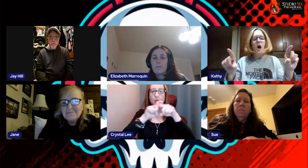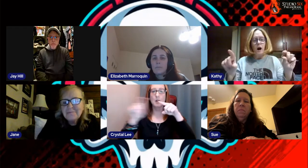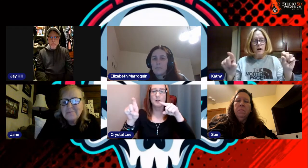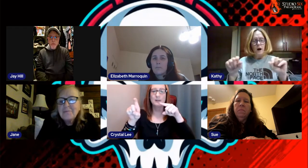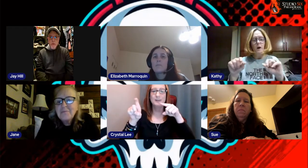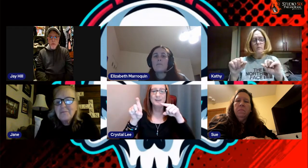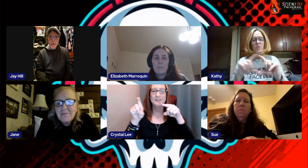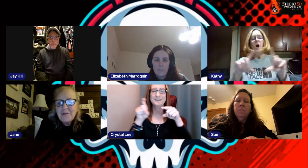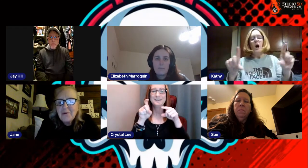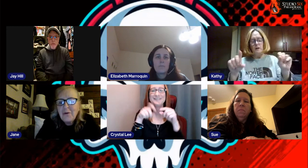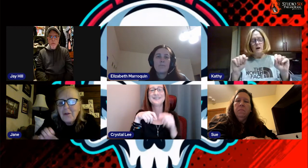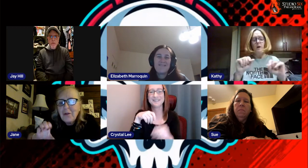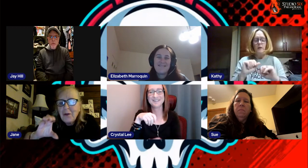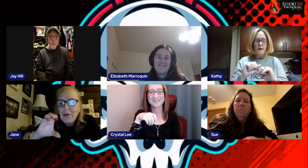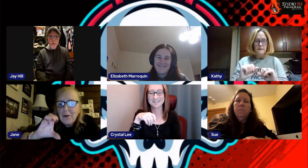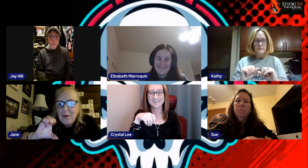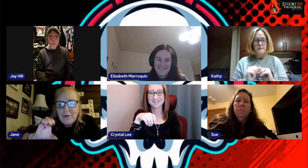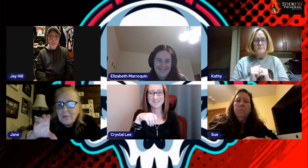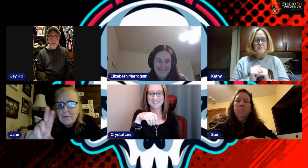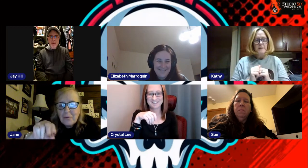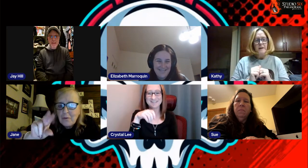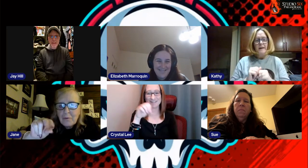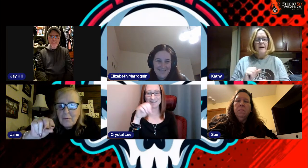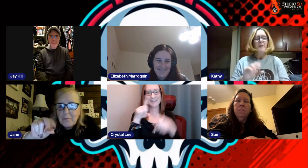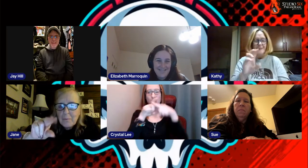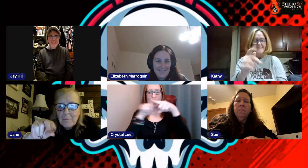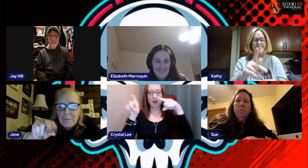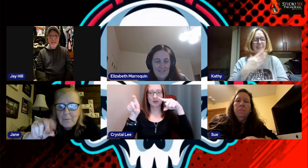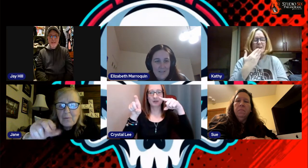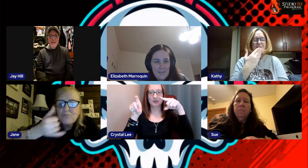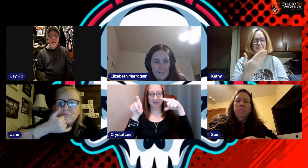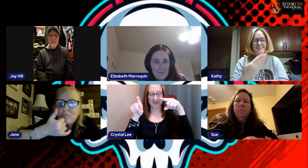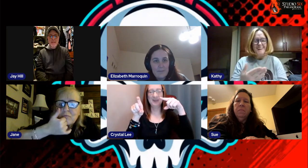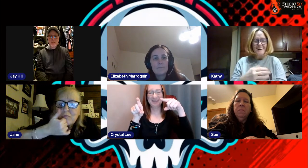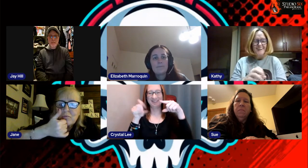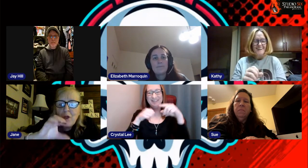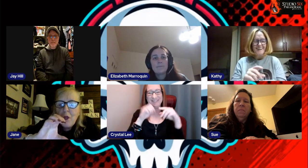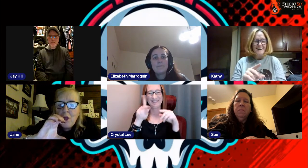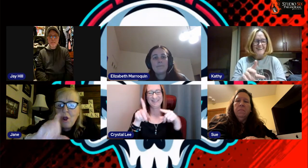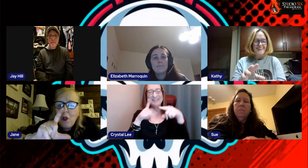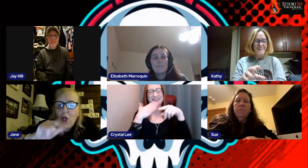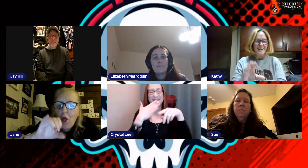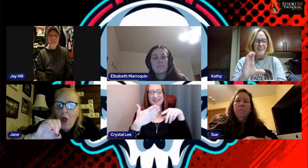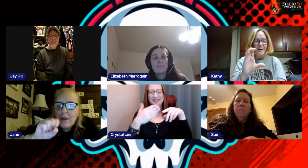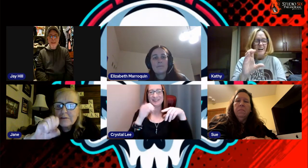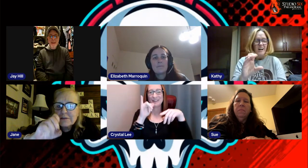Oh, long. Oh, log. Oh, okay. Okay. Thank you.